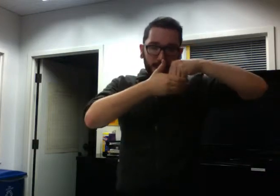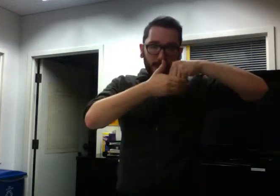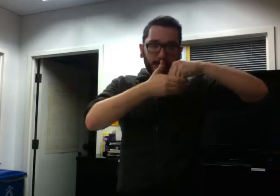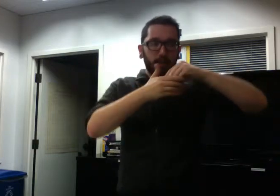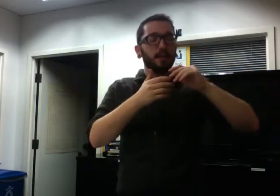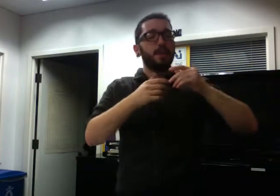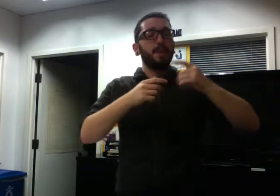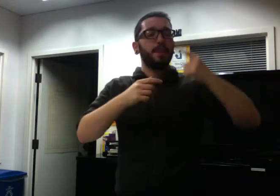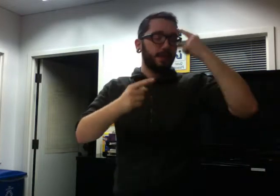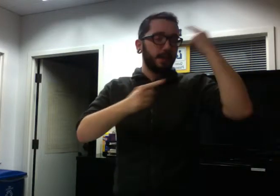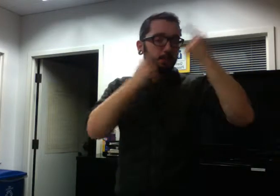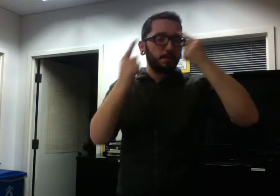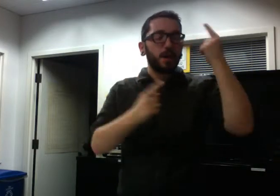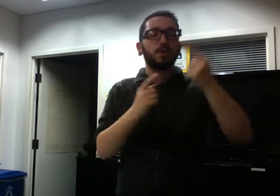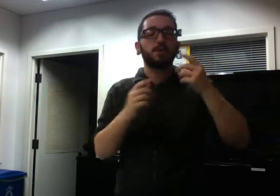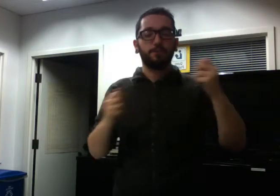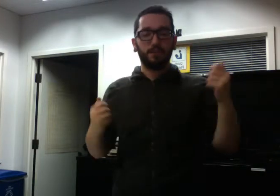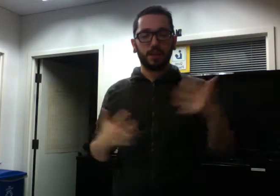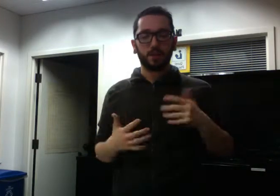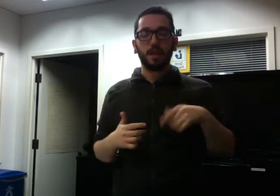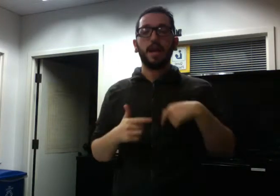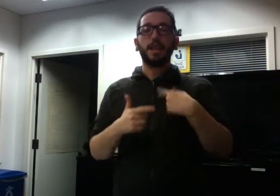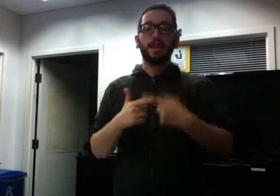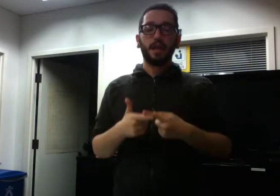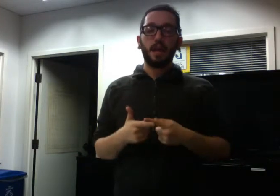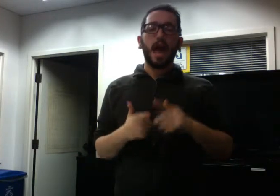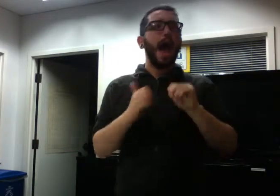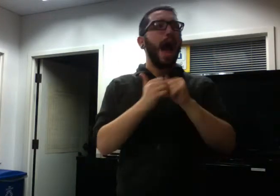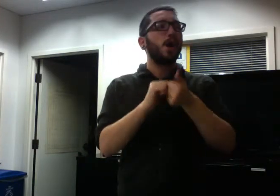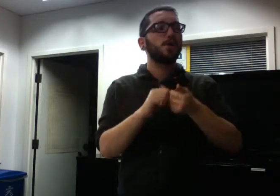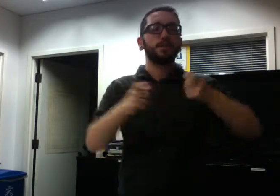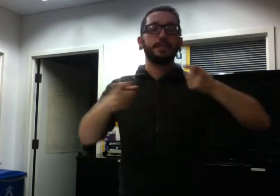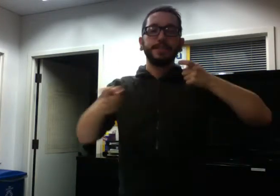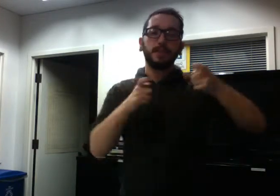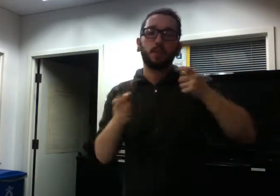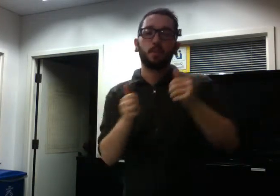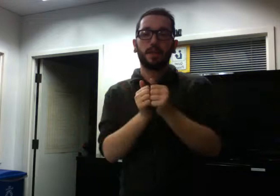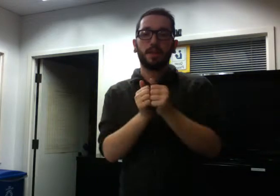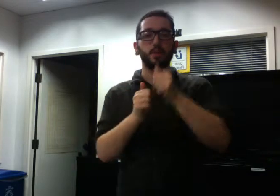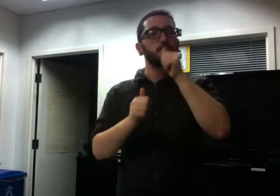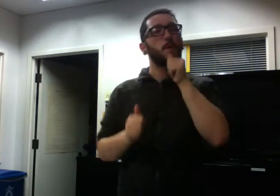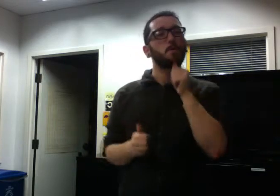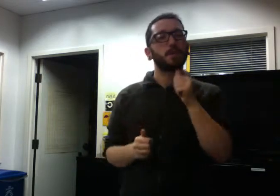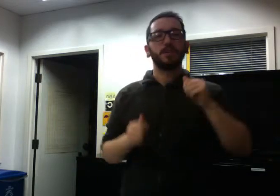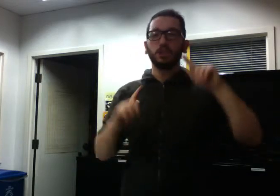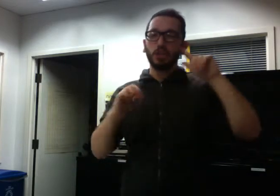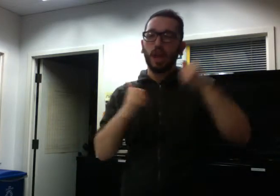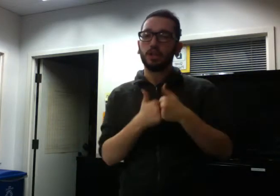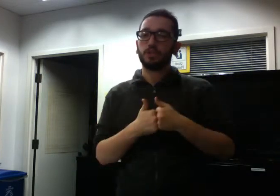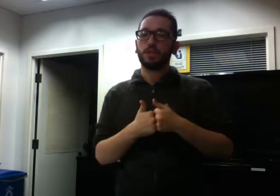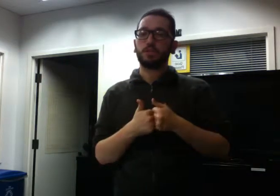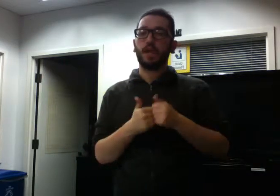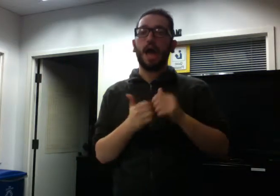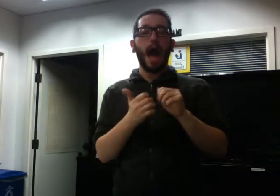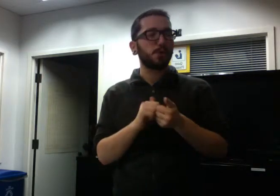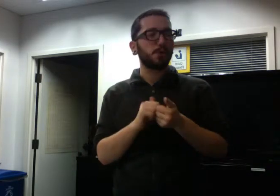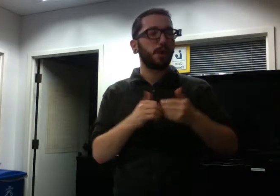with the challenge, we can take steps towards experiencing the fear and moving forward. We can make